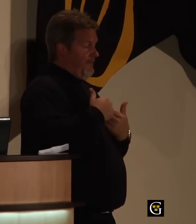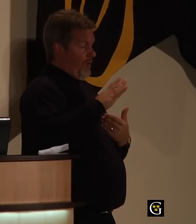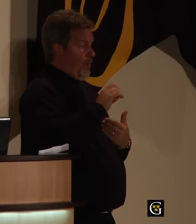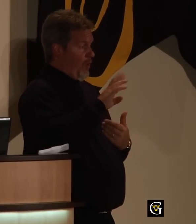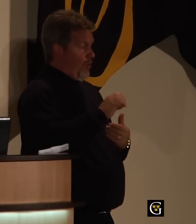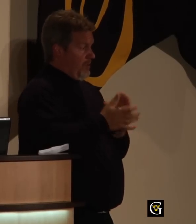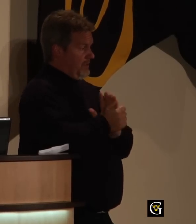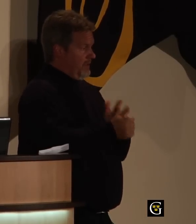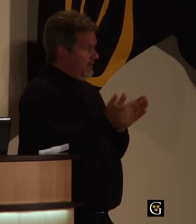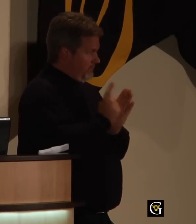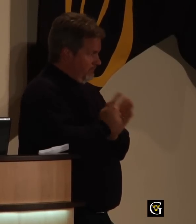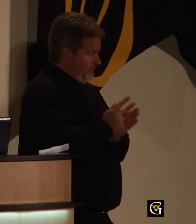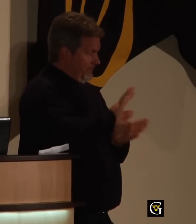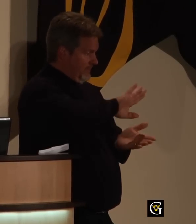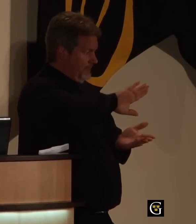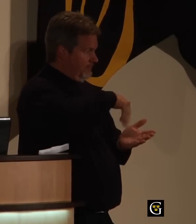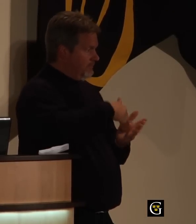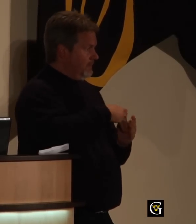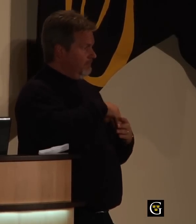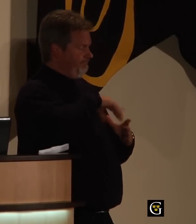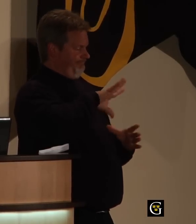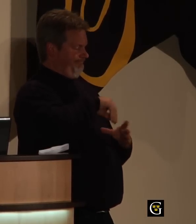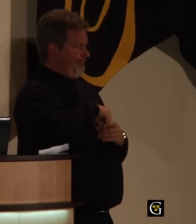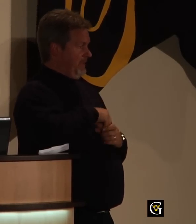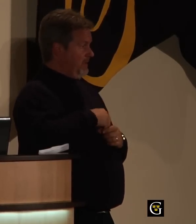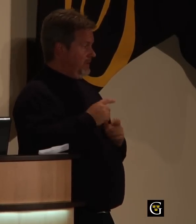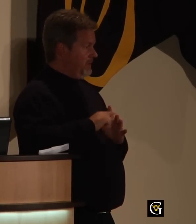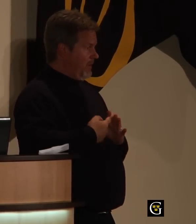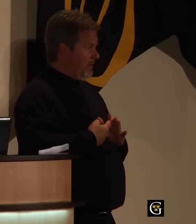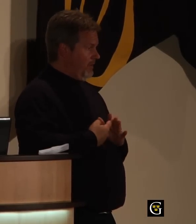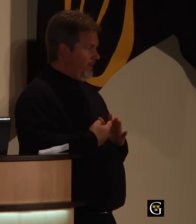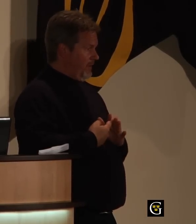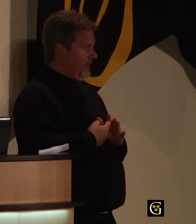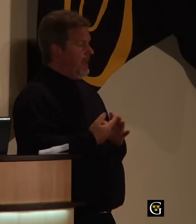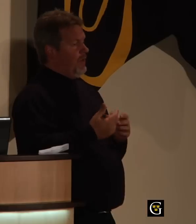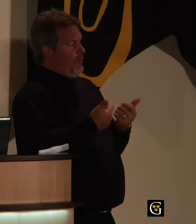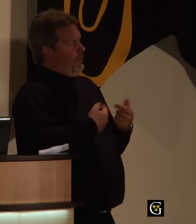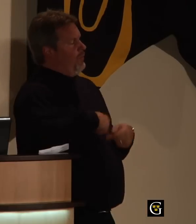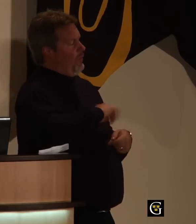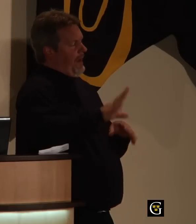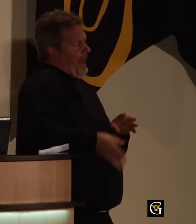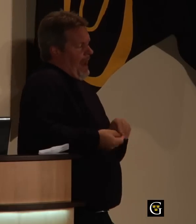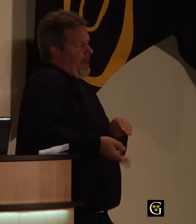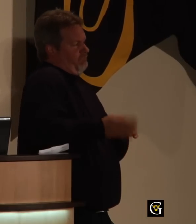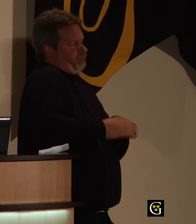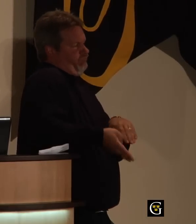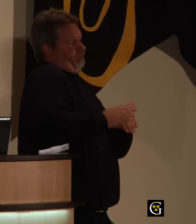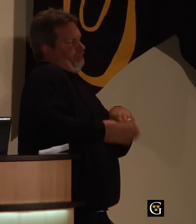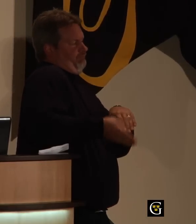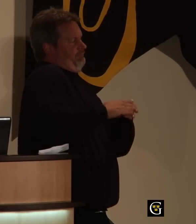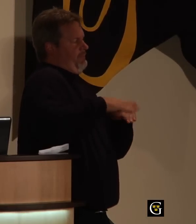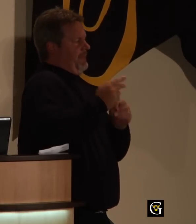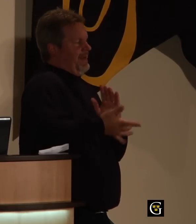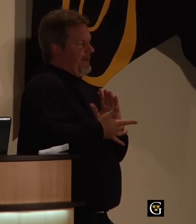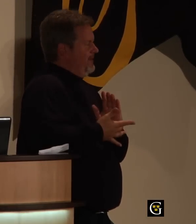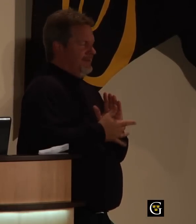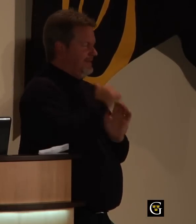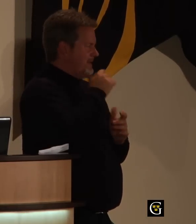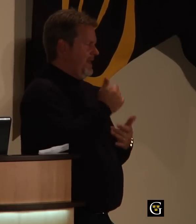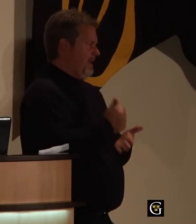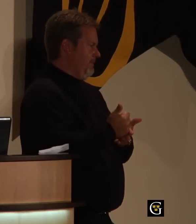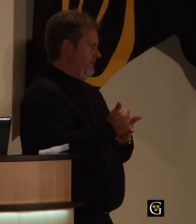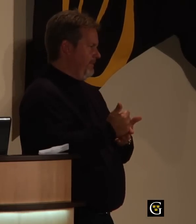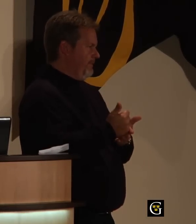the technology itself is just going to overlay an additional set of distractions on top of us. So I do not posit technology as a